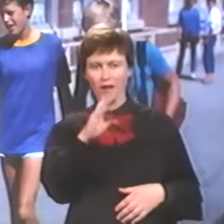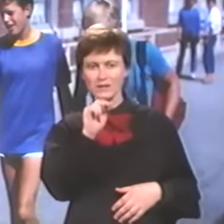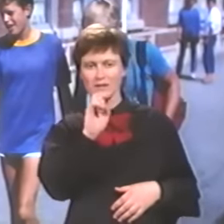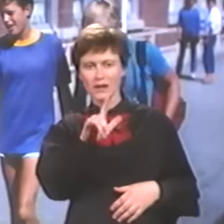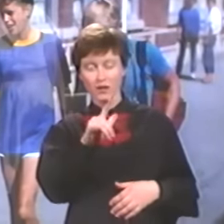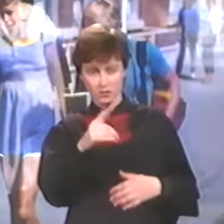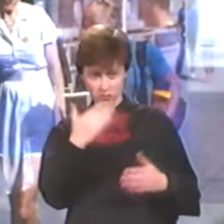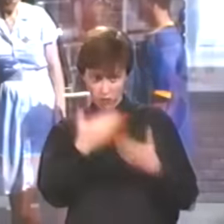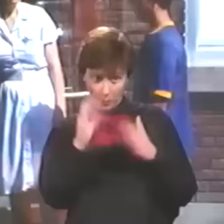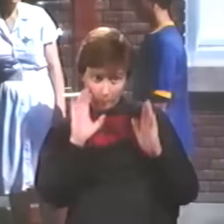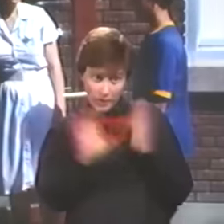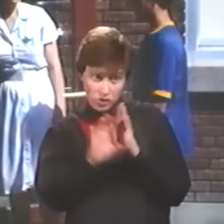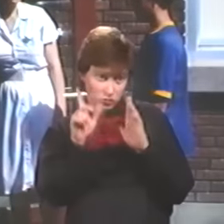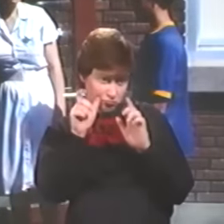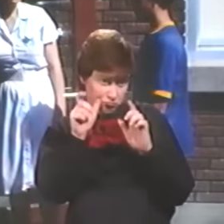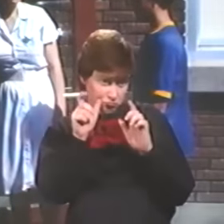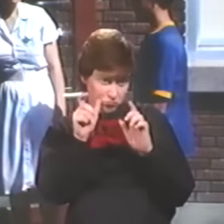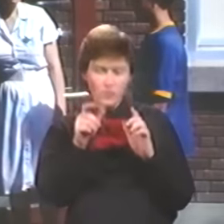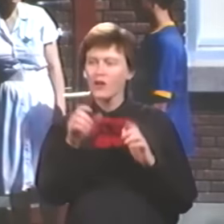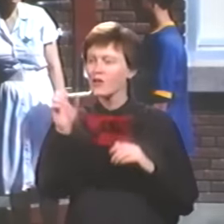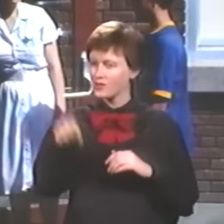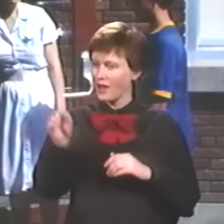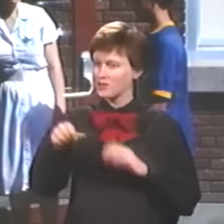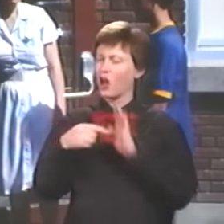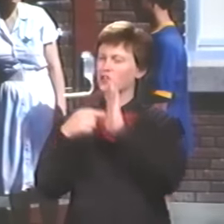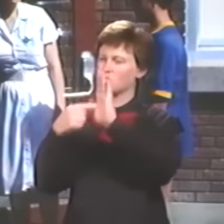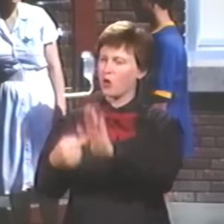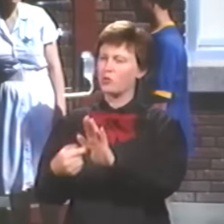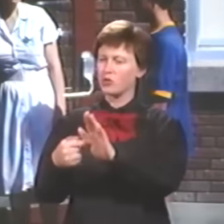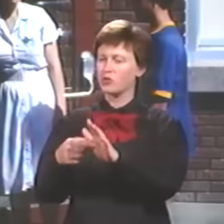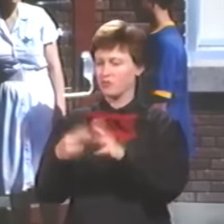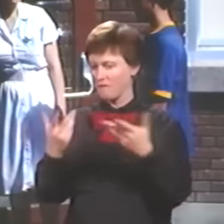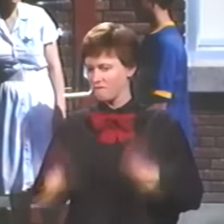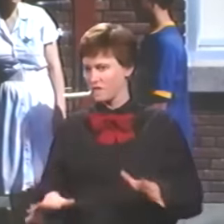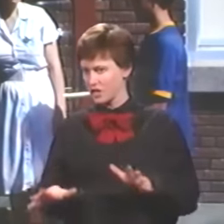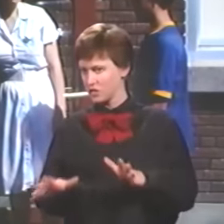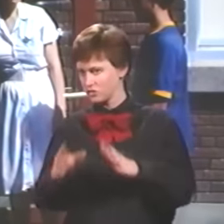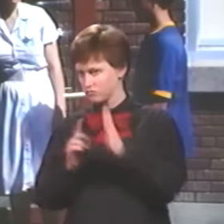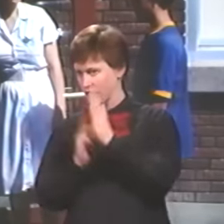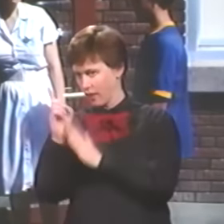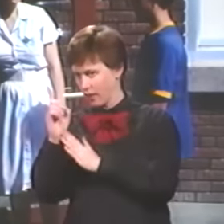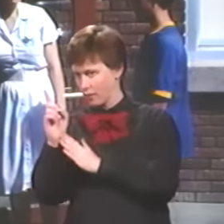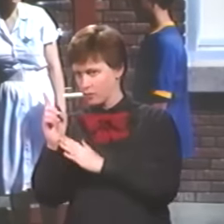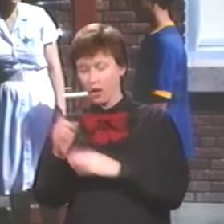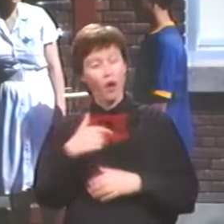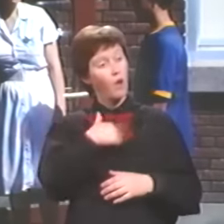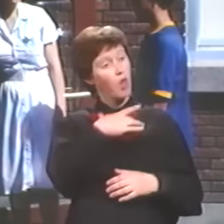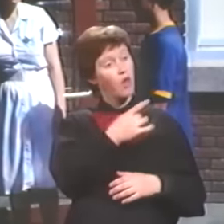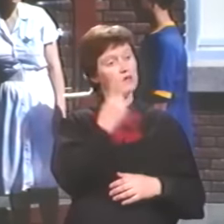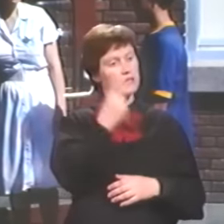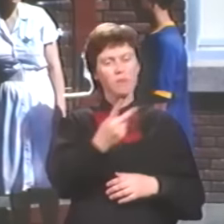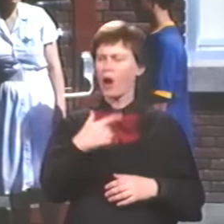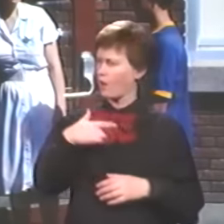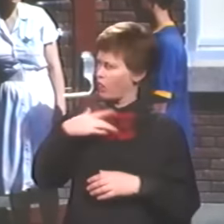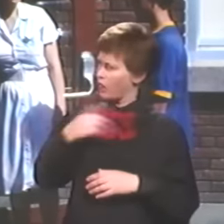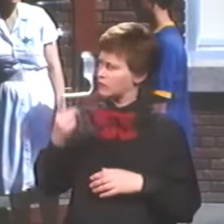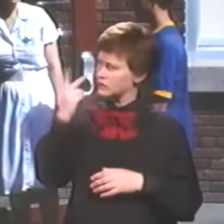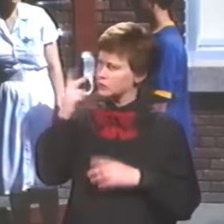pictures? Yes. I'll show them to you as soon as I get them developed. Great, I'd like to see them. I'd like to see them too,